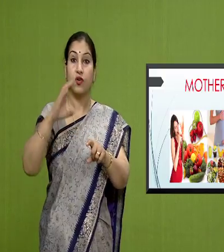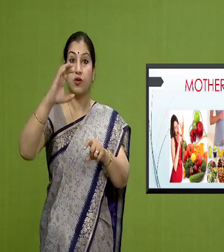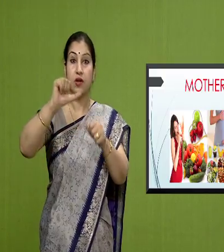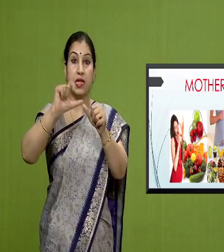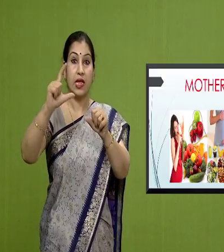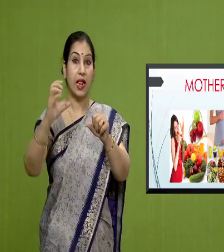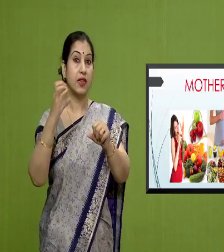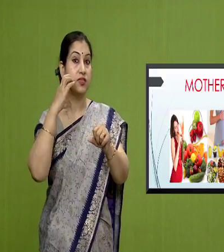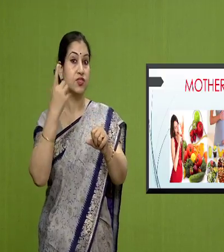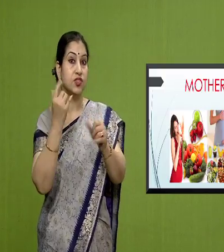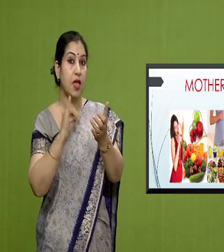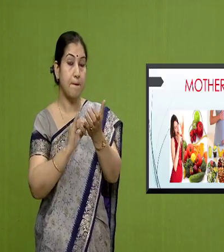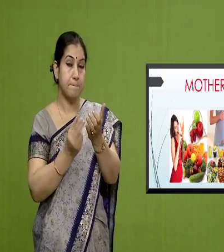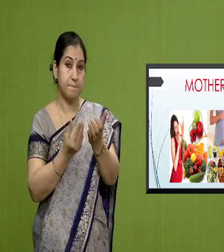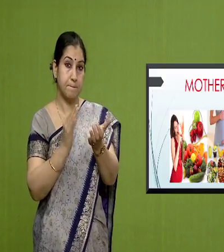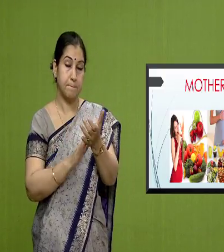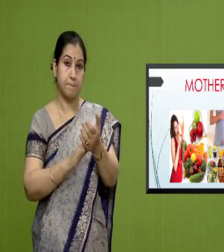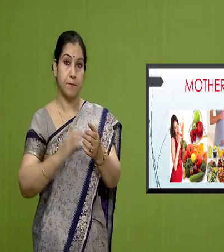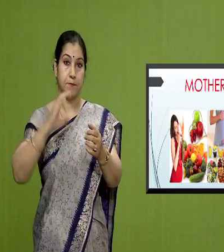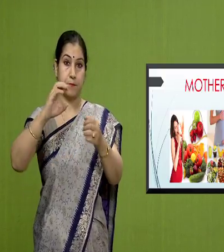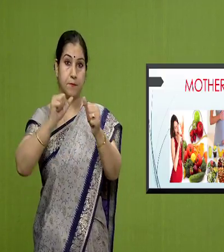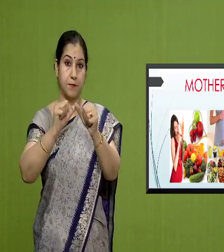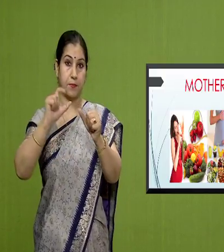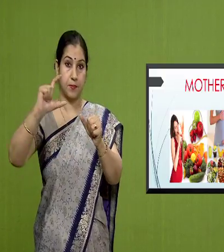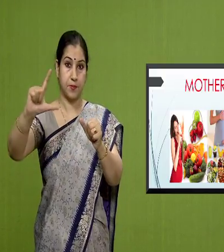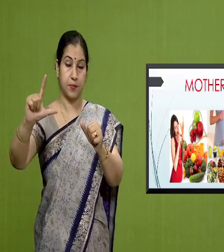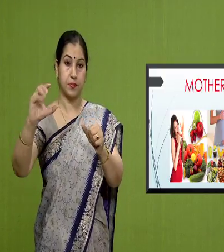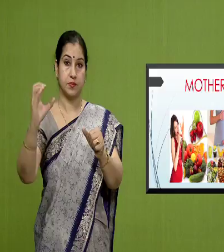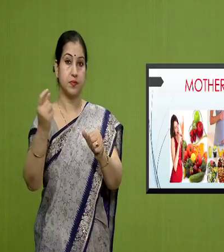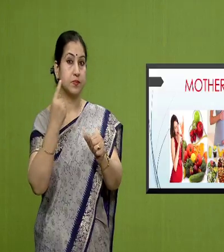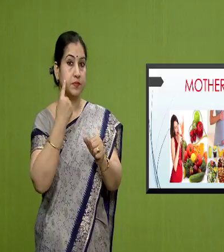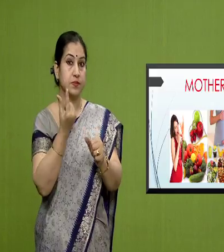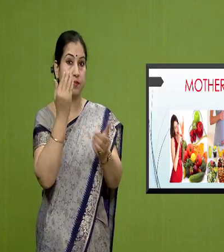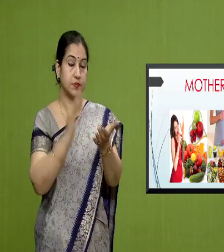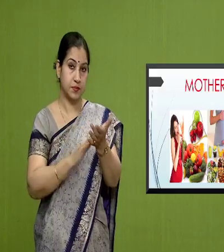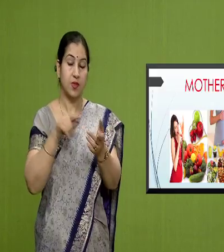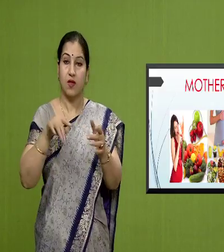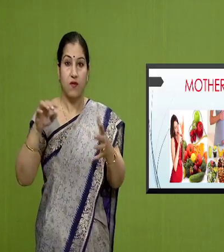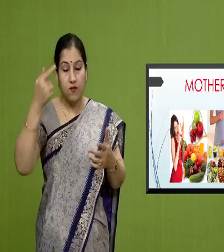calcium required for the growth of bones,